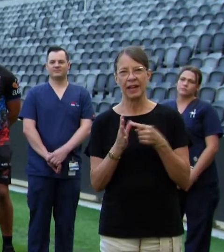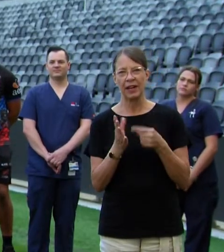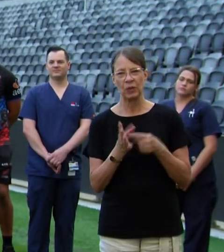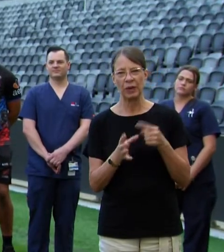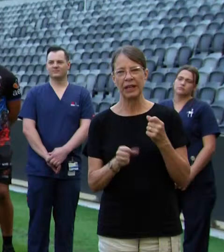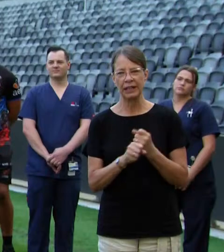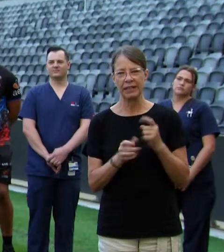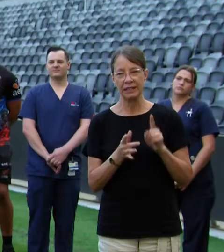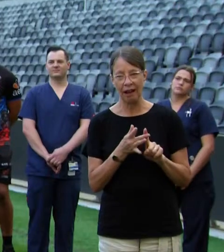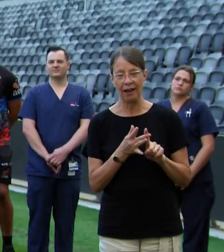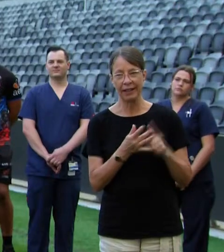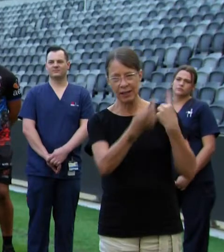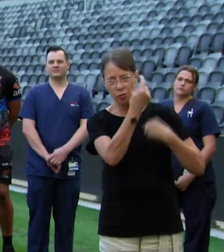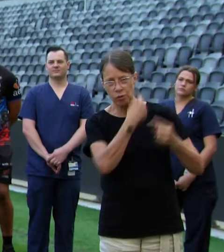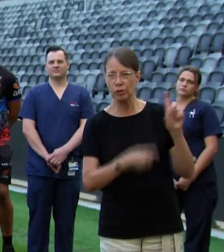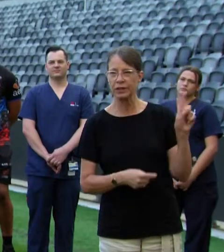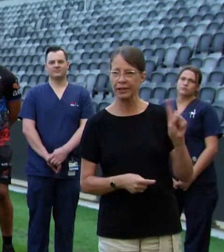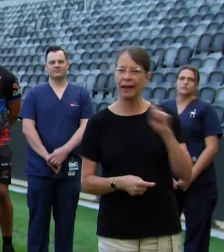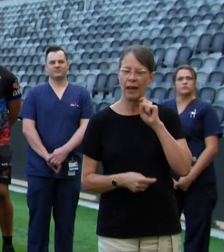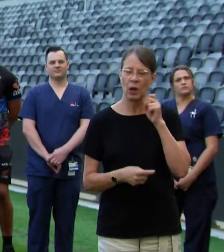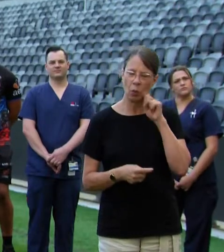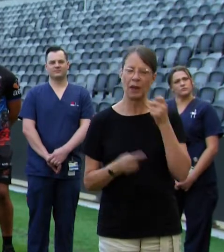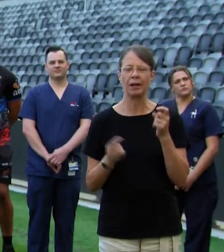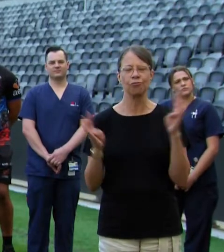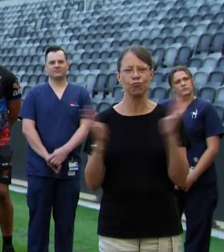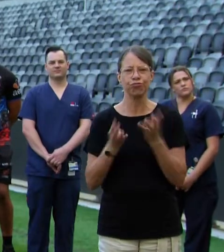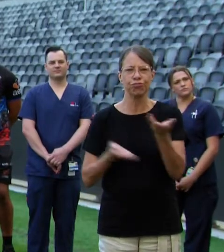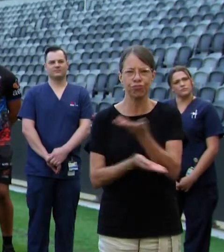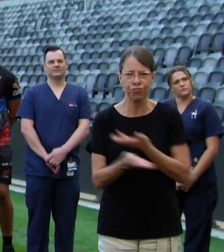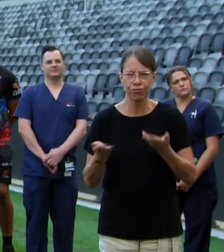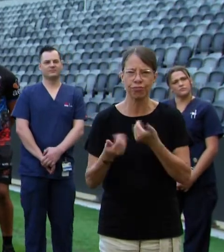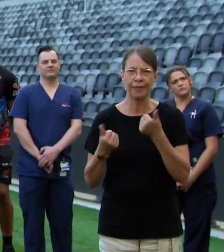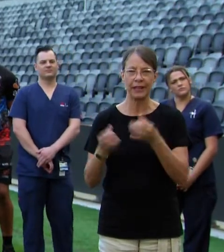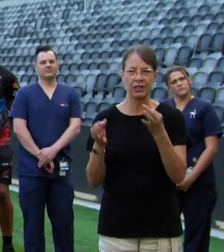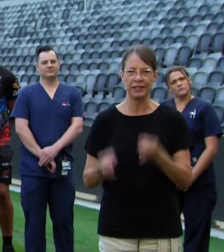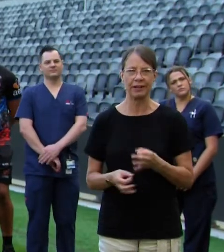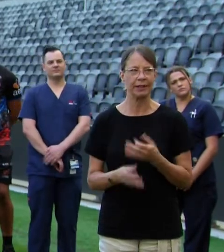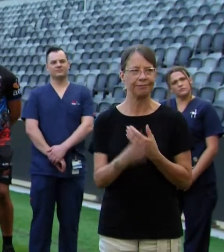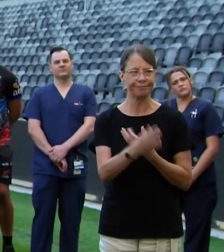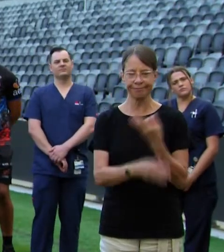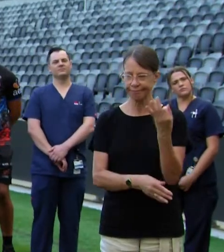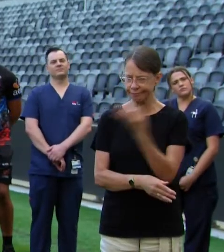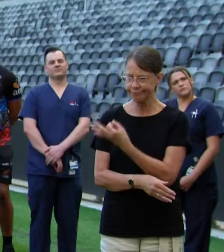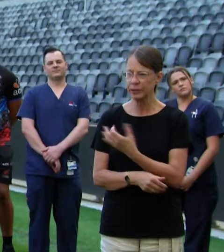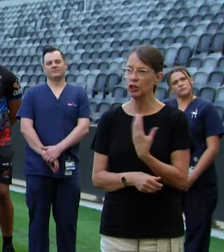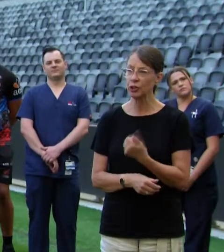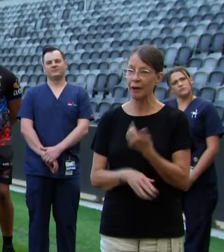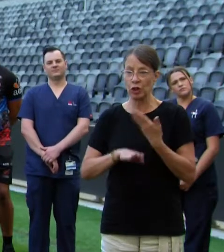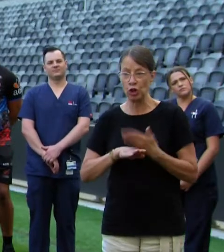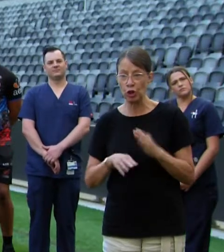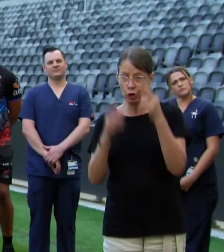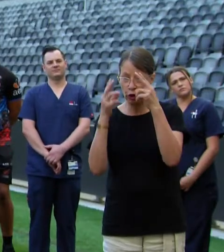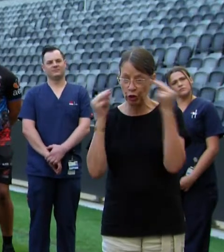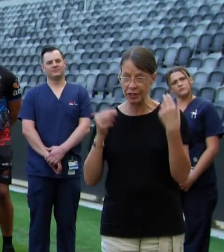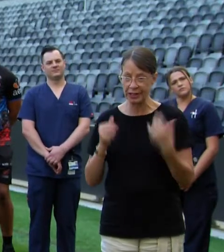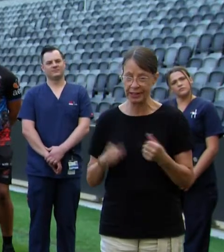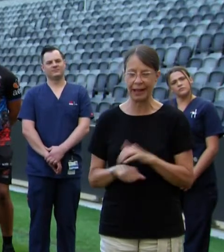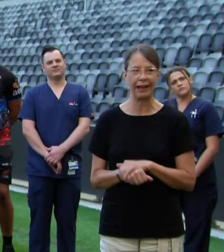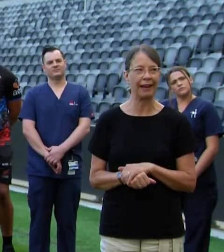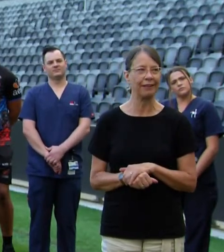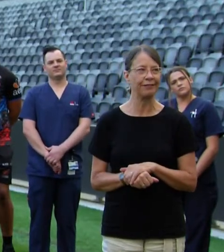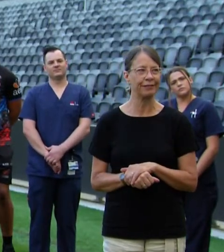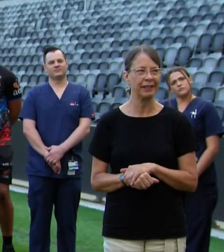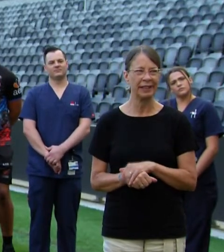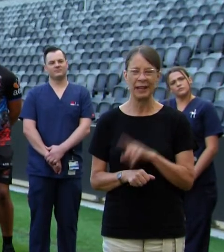We'll consider that advice and then we'll make a decision. Premier, you've got a number of grad nurses coming on the announcement, but also on Tuesday there's still a